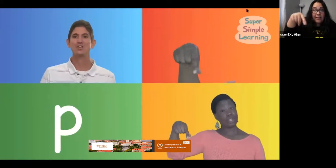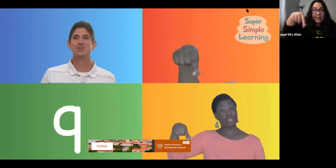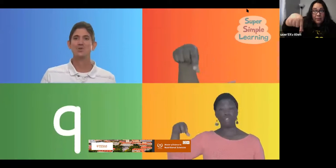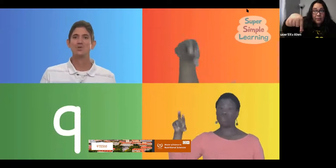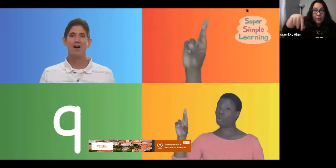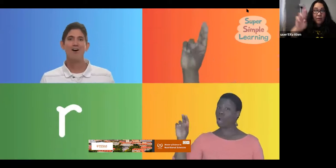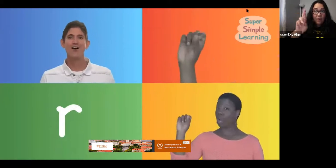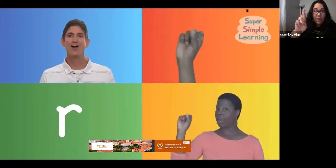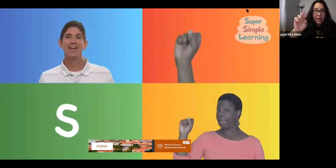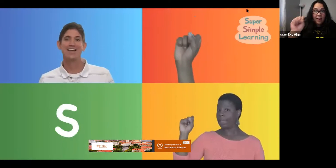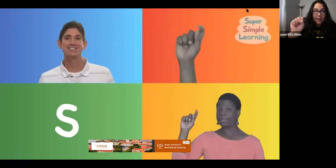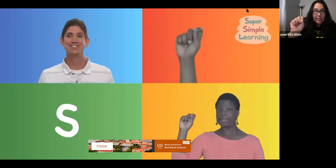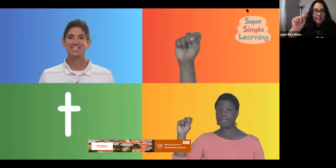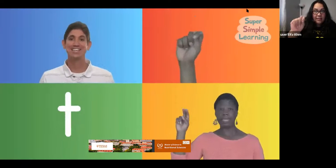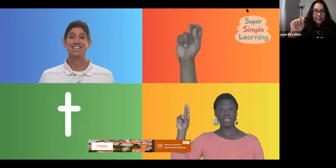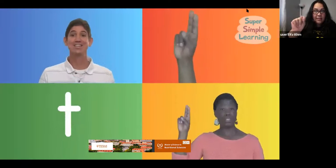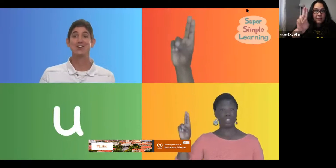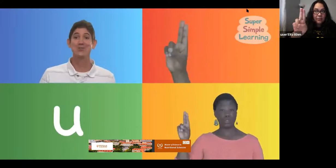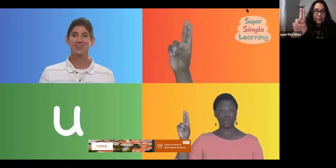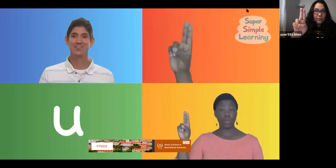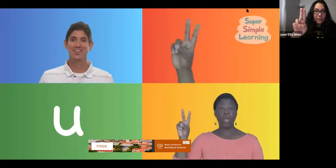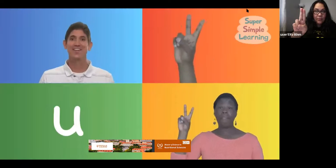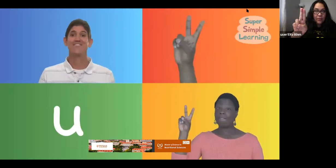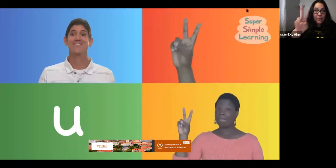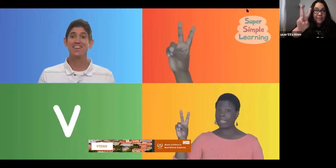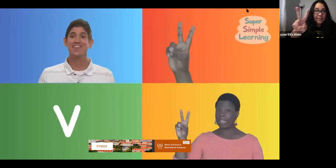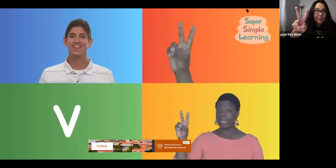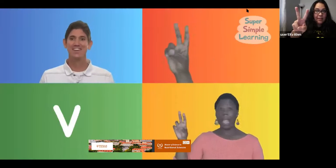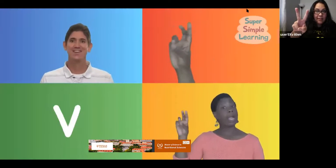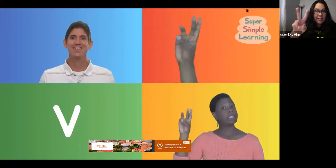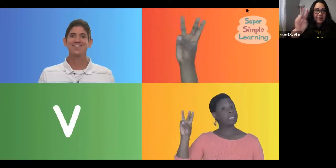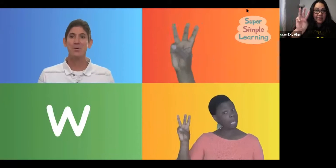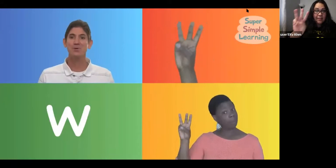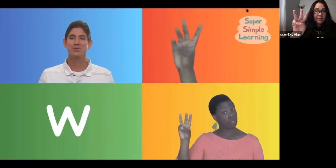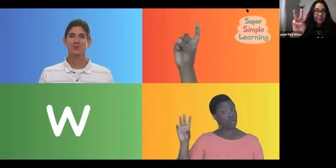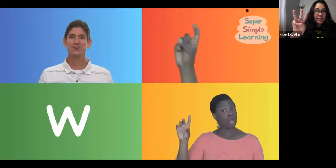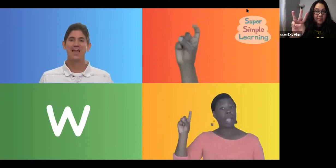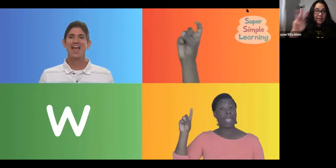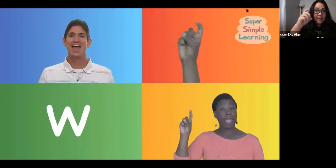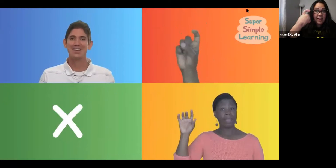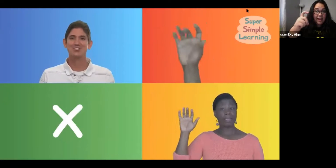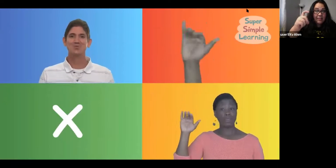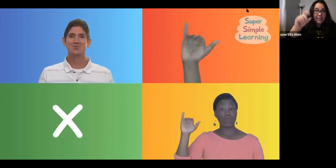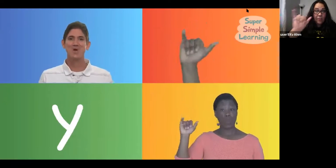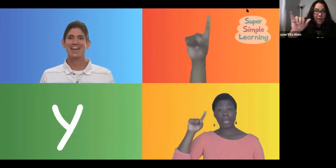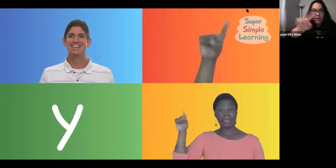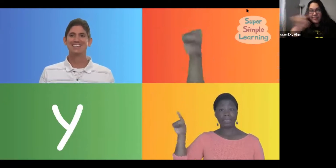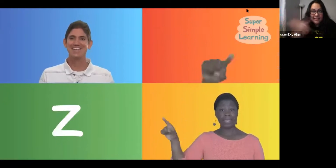Q, R, S, T, U, V, W, X, Y, Z.